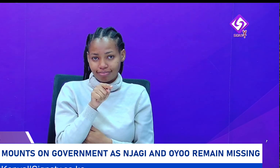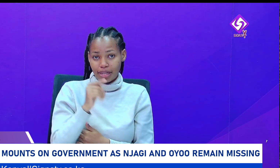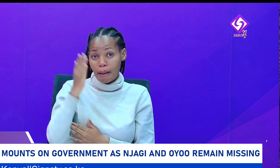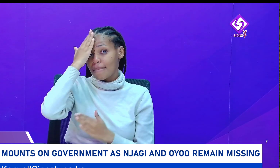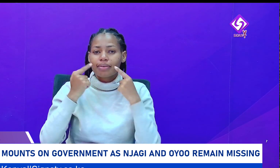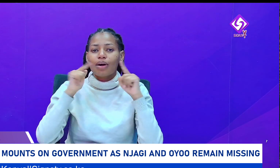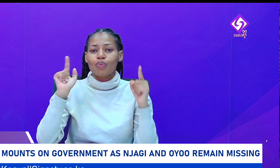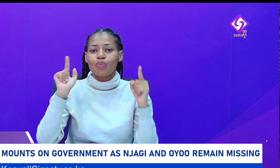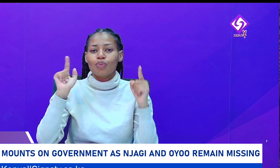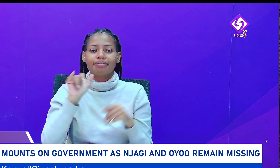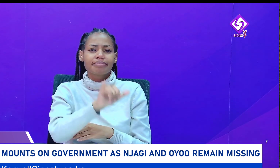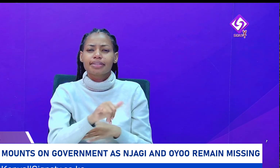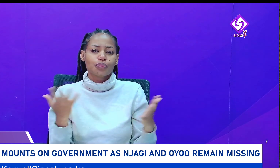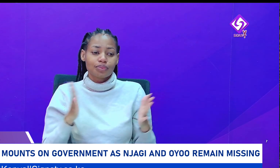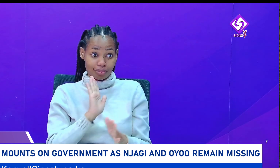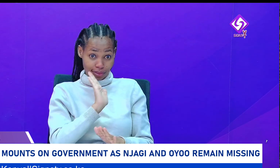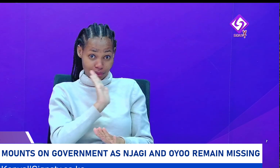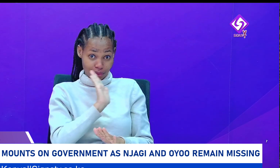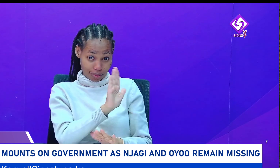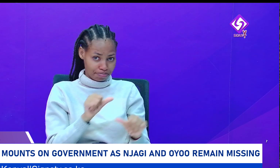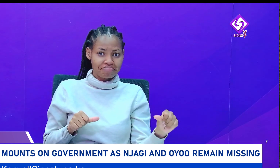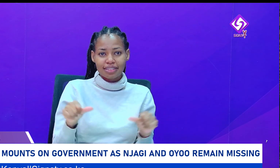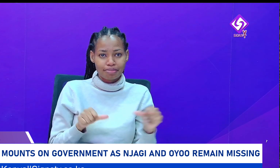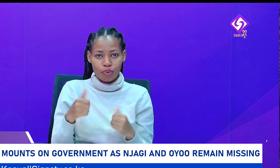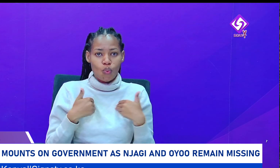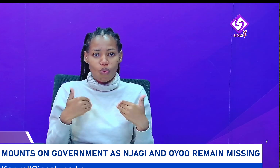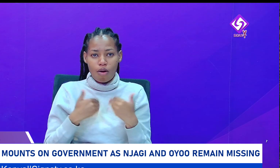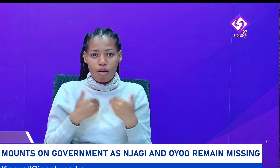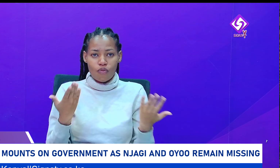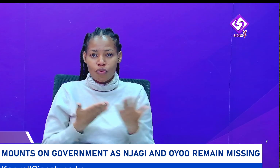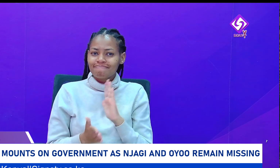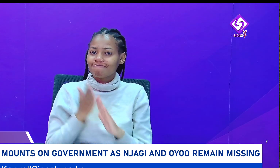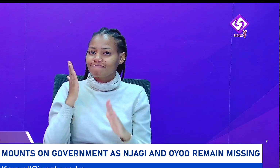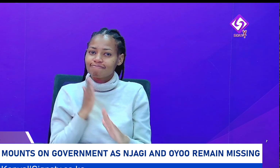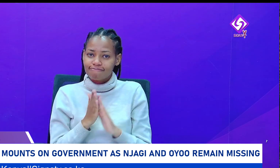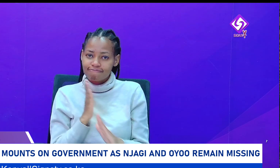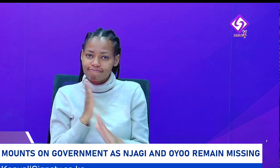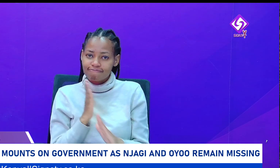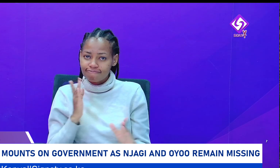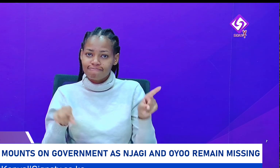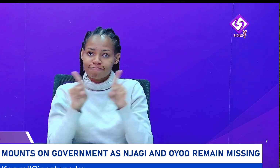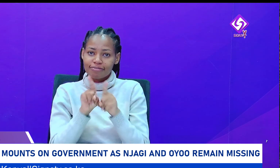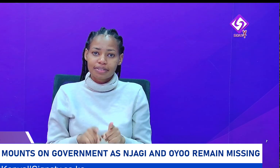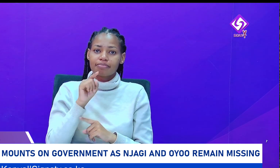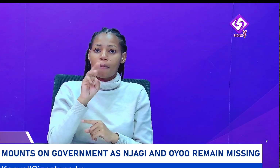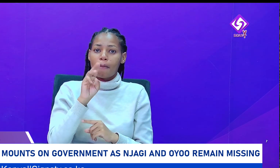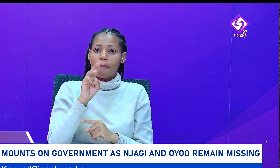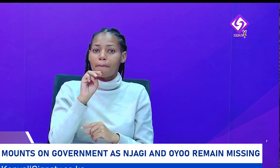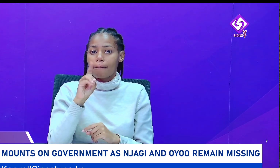President William Ruto on Monday announced that his administration has significantly fast-tracked the acquisition and